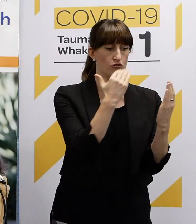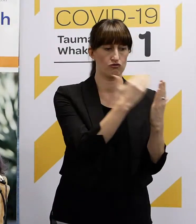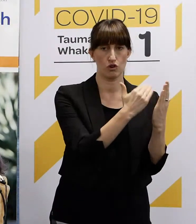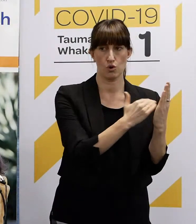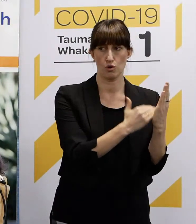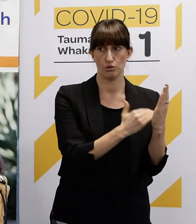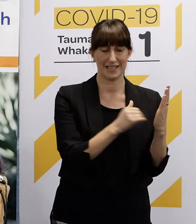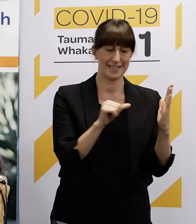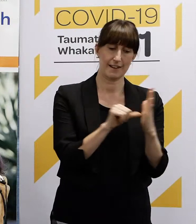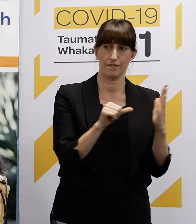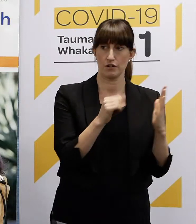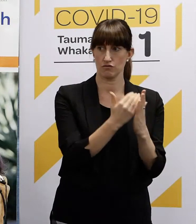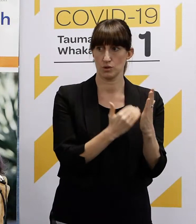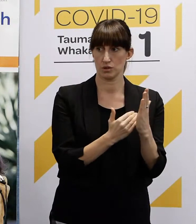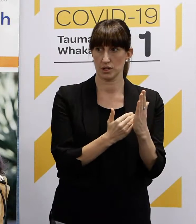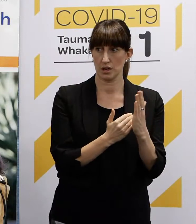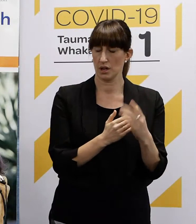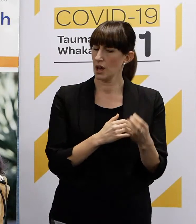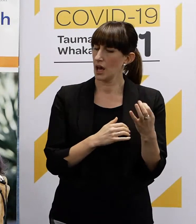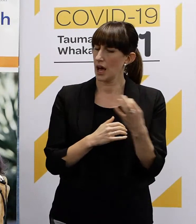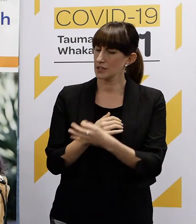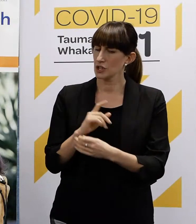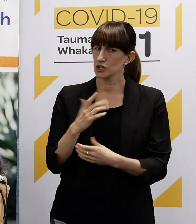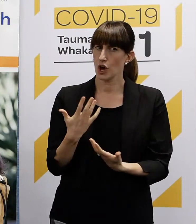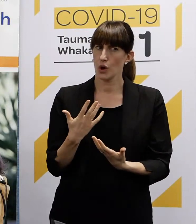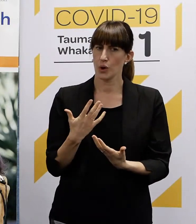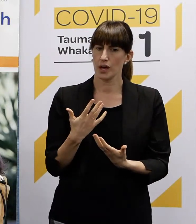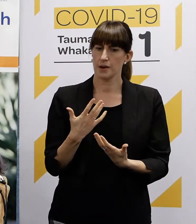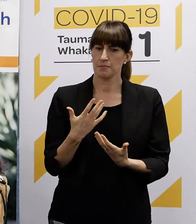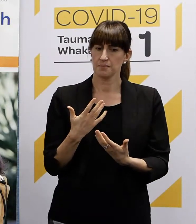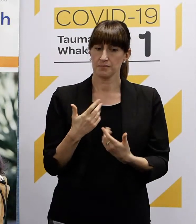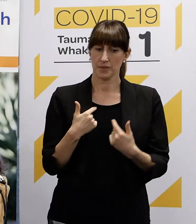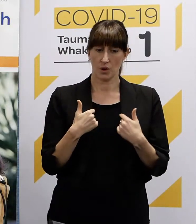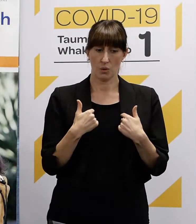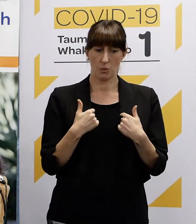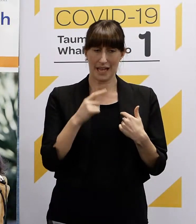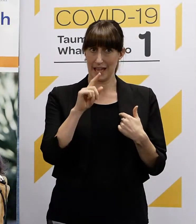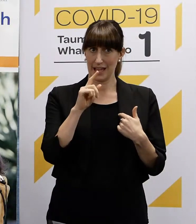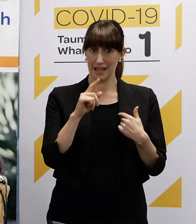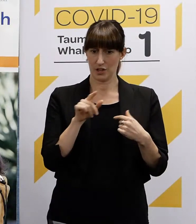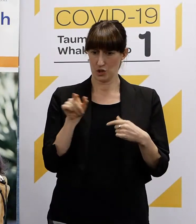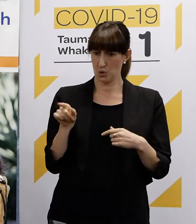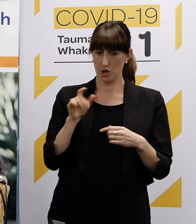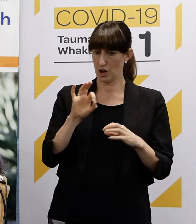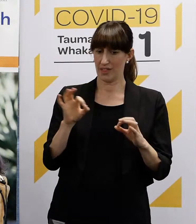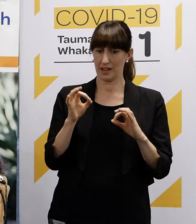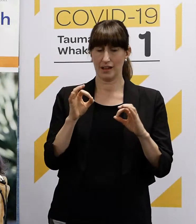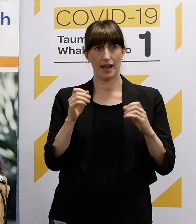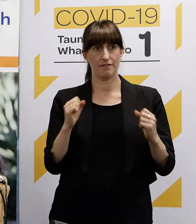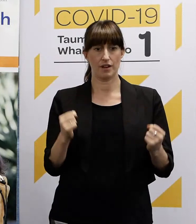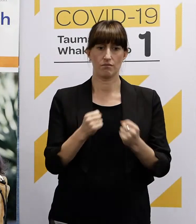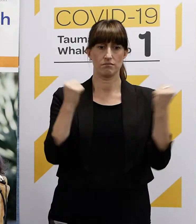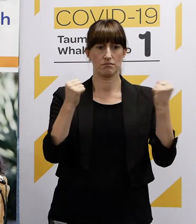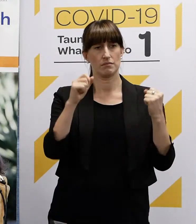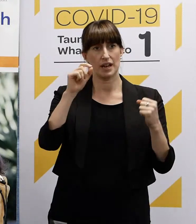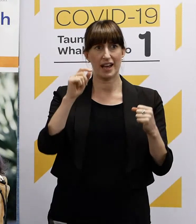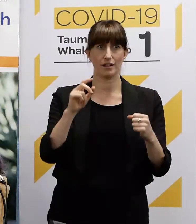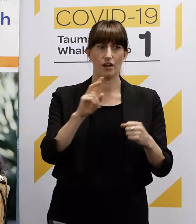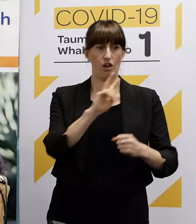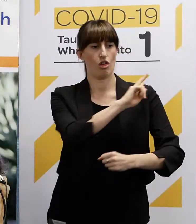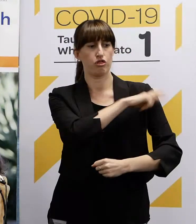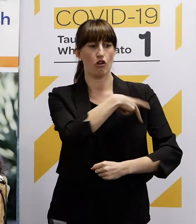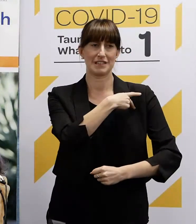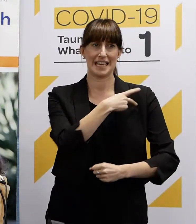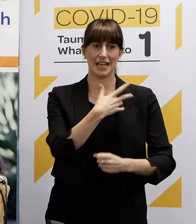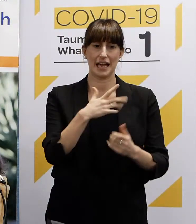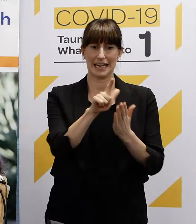departure from the facility. So we have no legal power to ask them. If we think they present a risk to the community, yes, they have